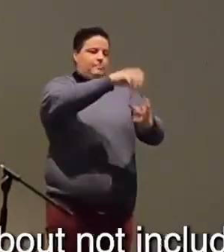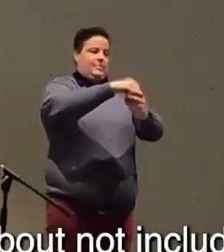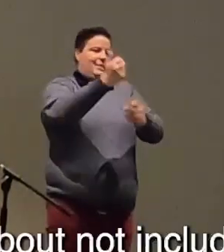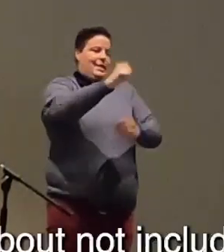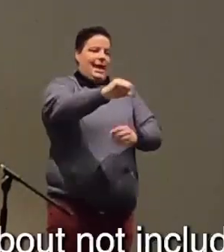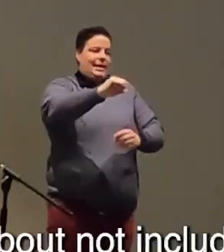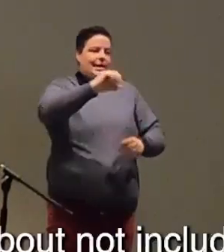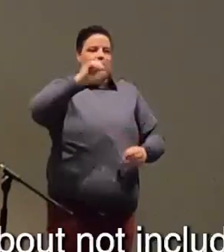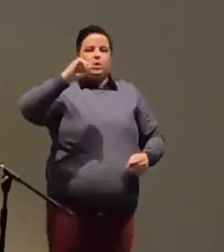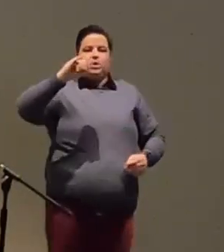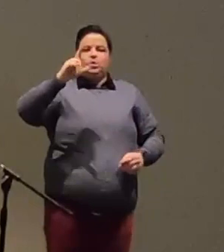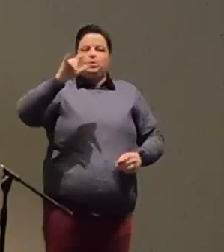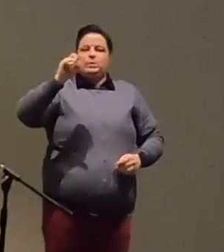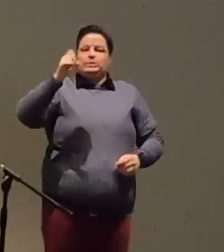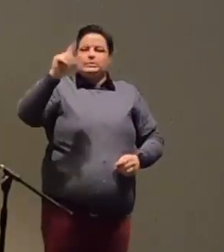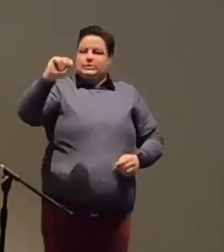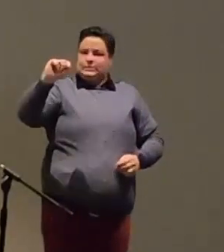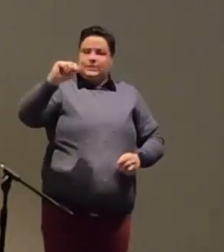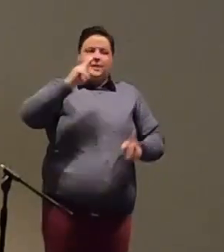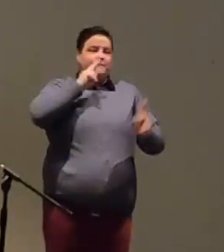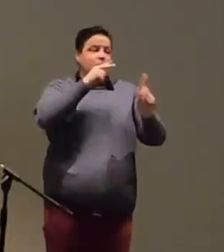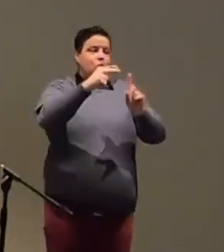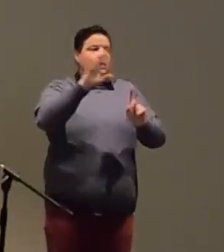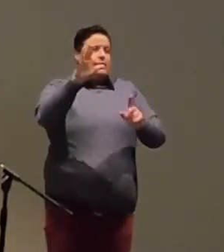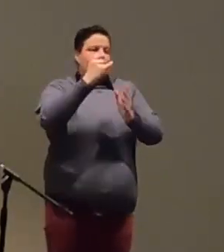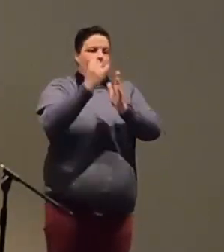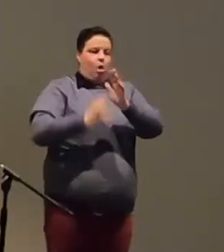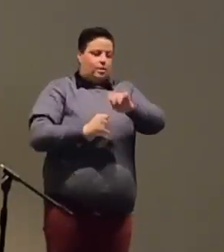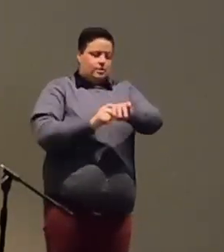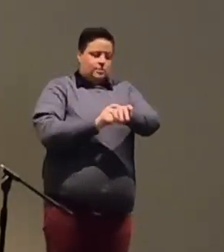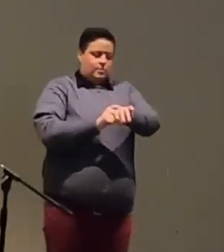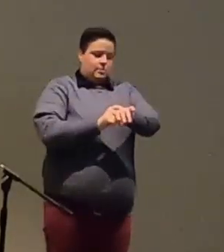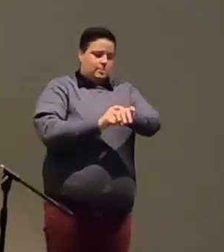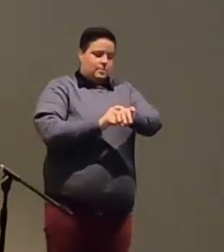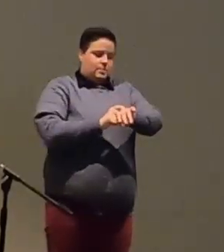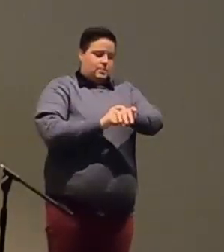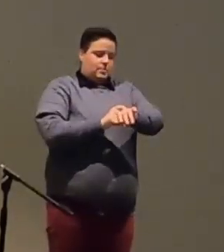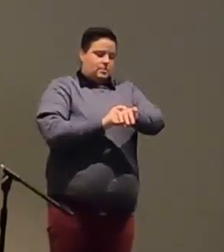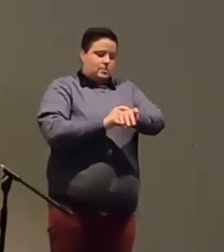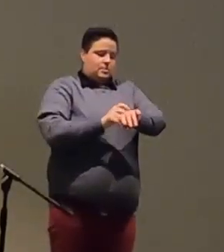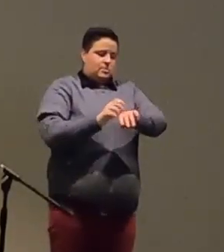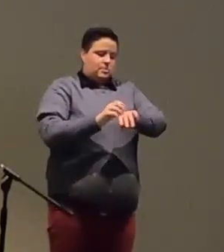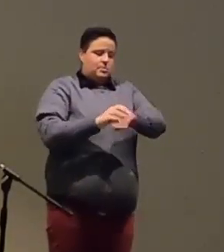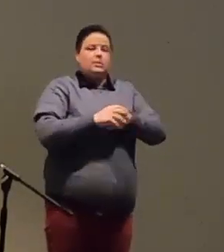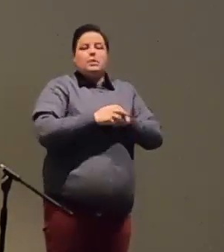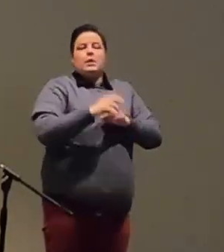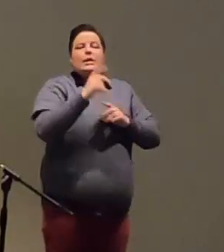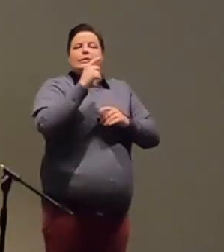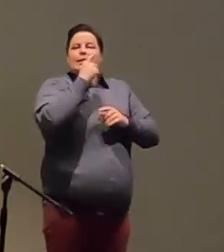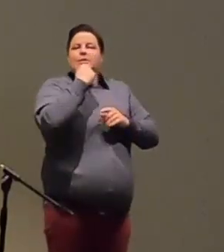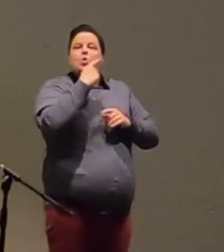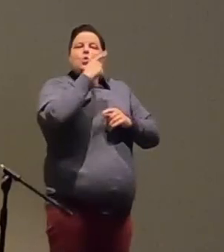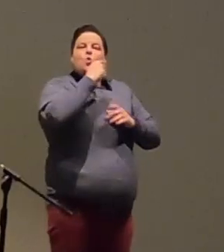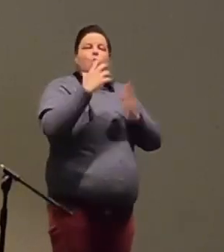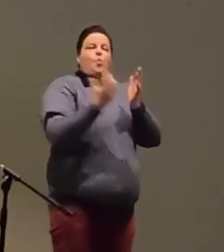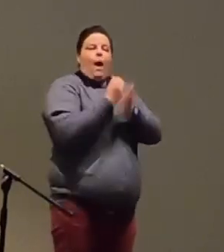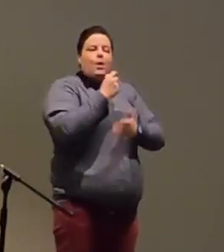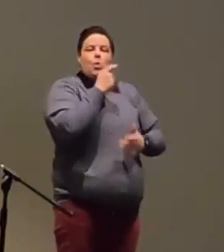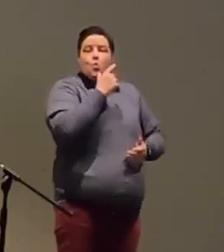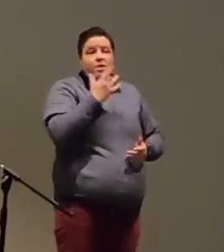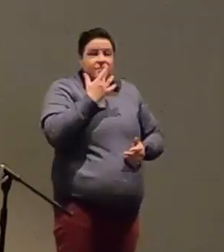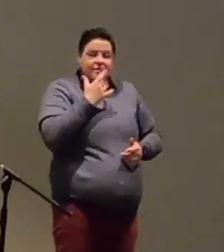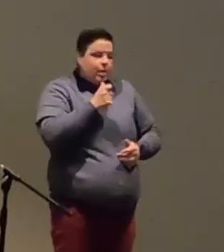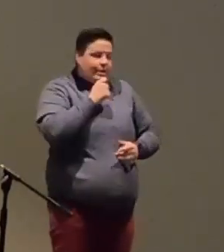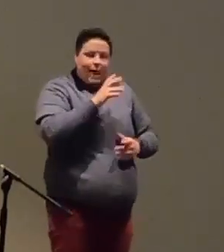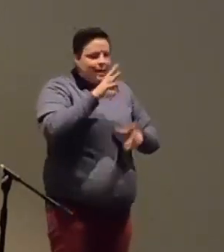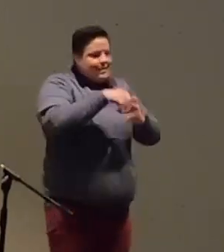any of those socialist views in his artwork. So like this is election night, but he's not saying who won, not saying who he favored in